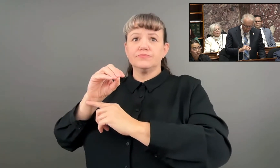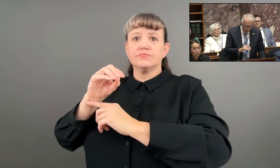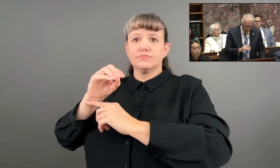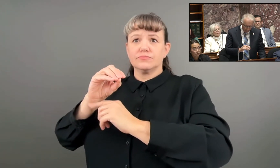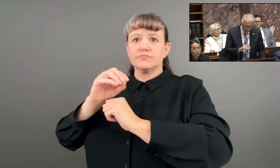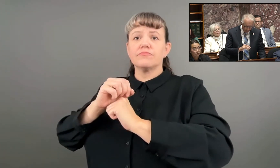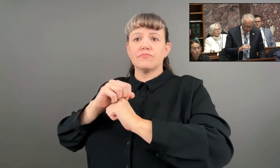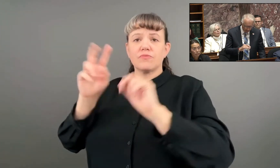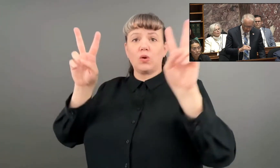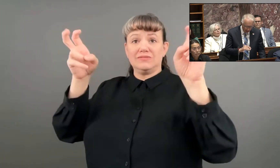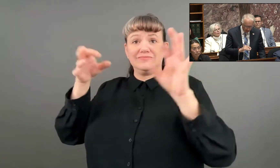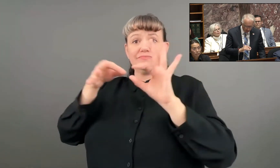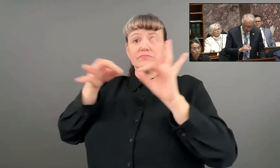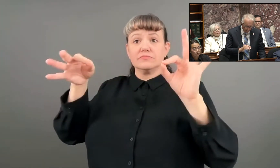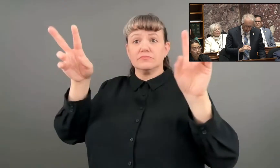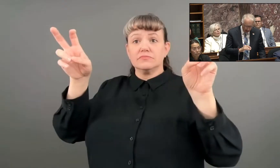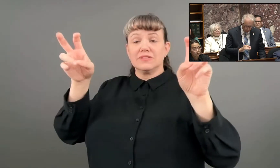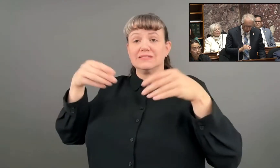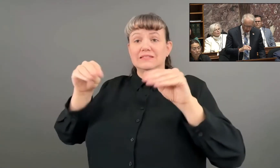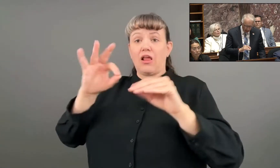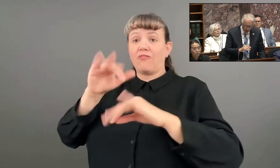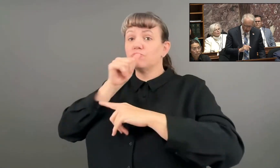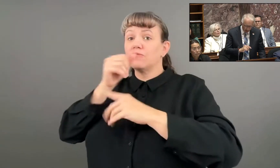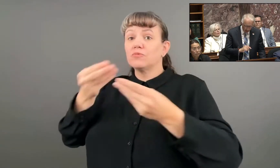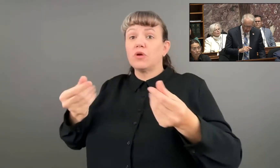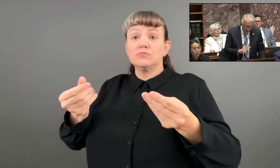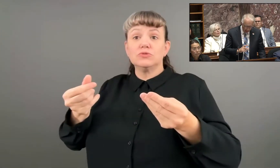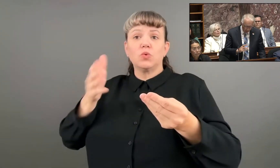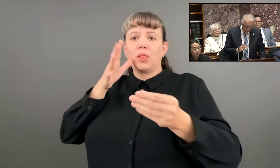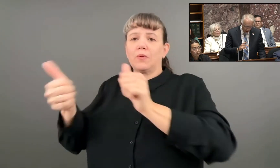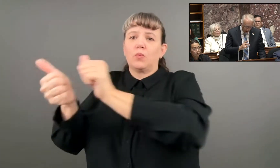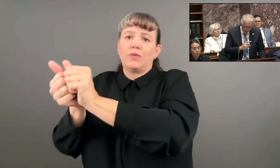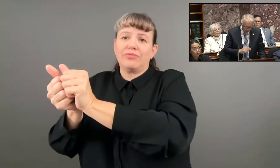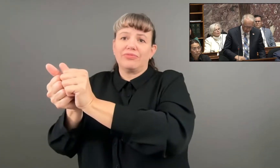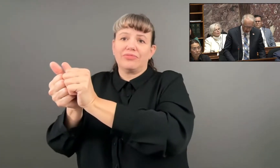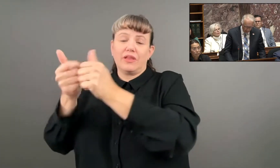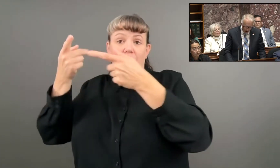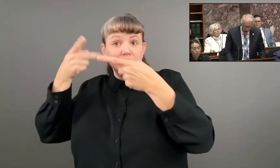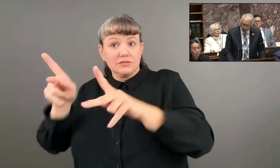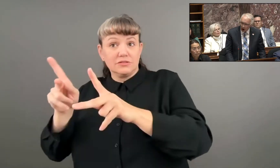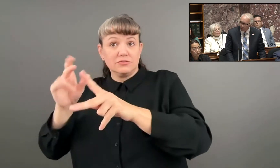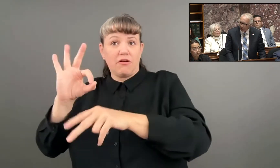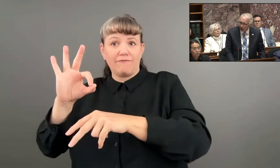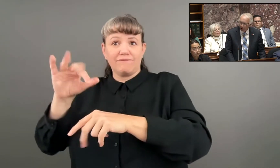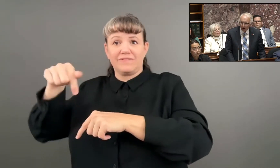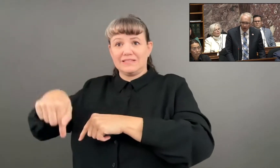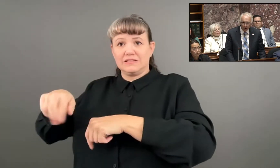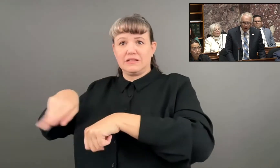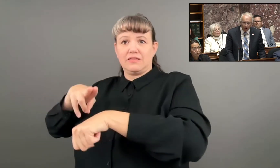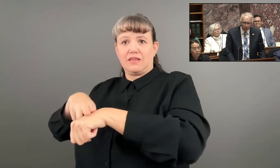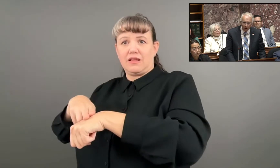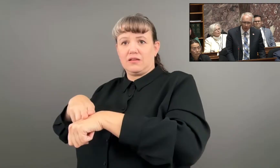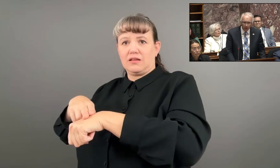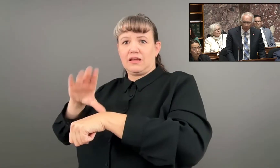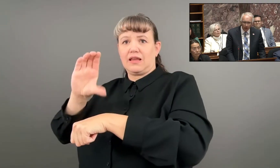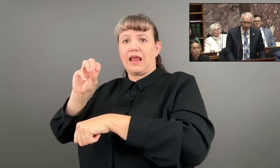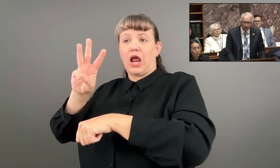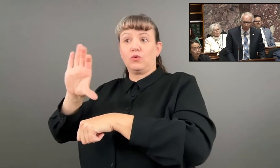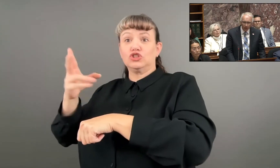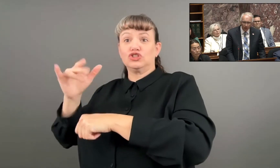be with the consent of the Cowichan Nation, and it would be with some accommodation," end